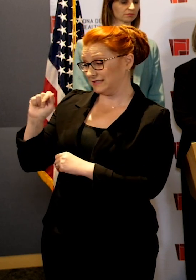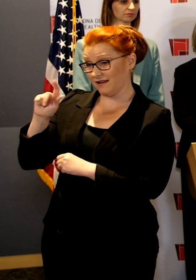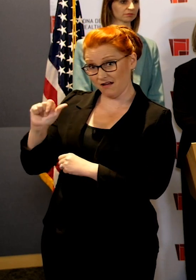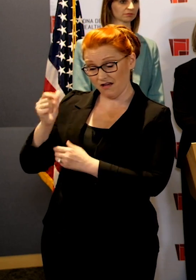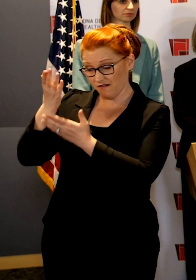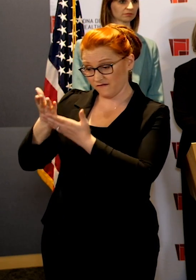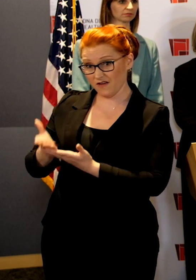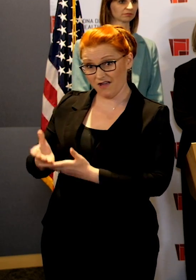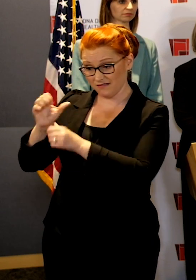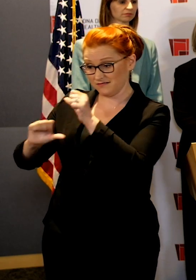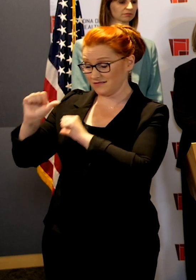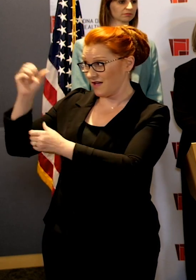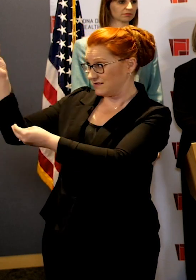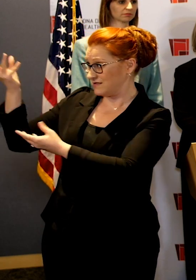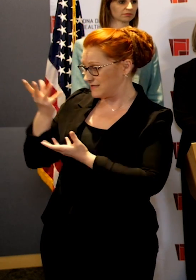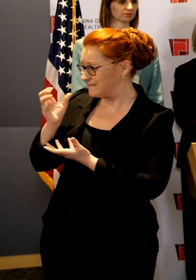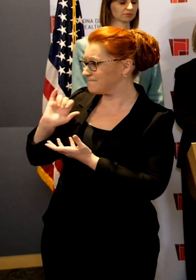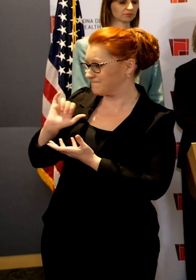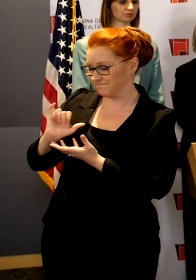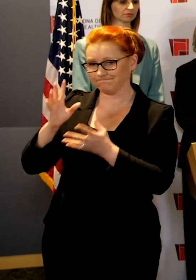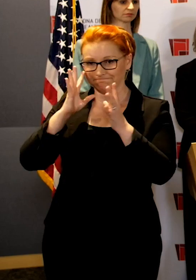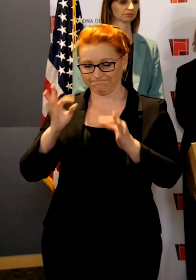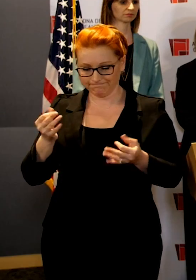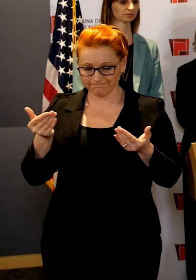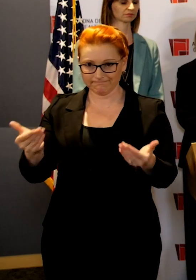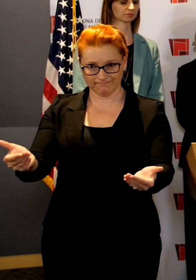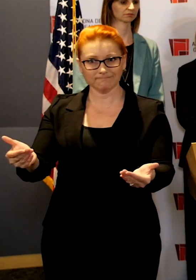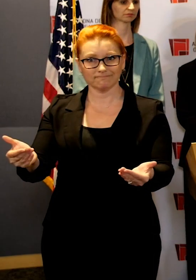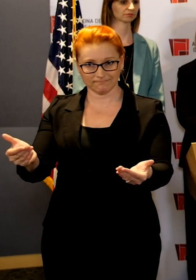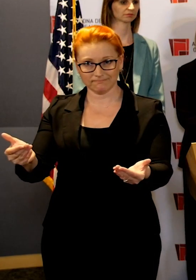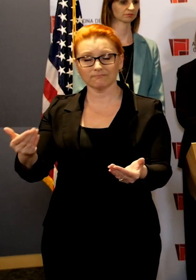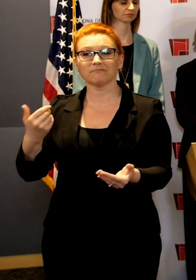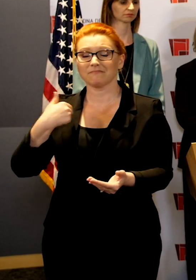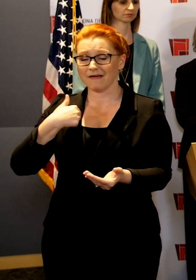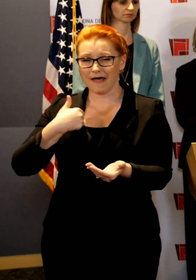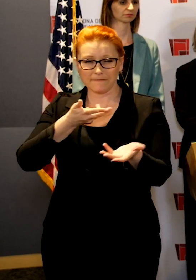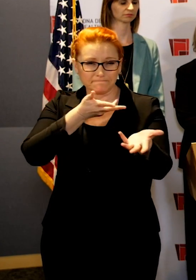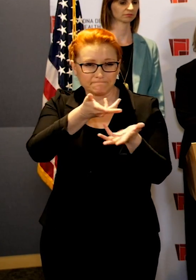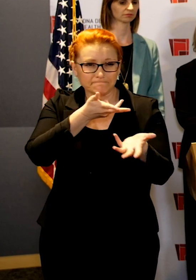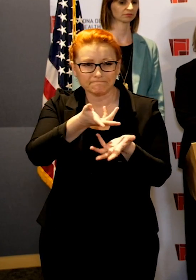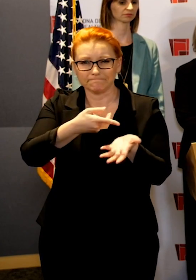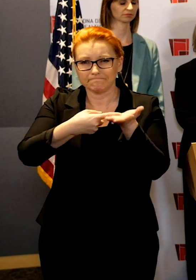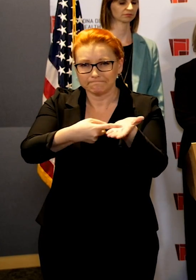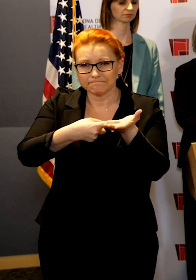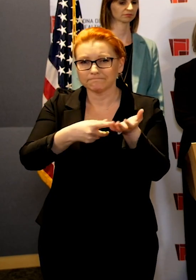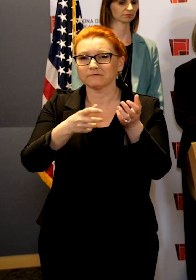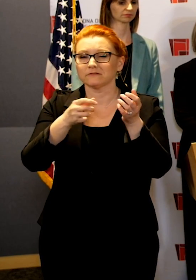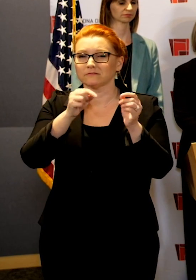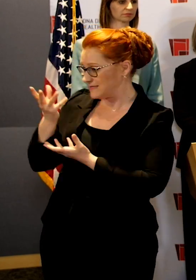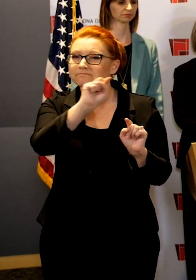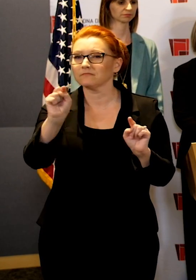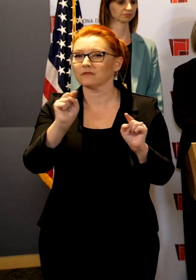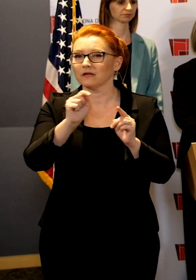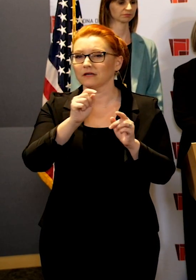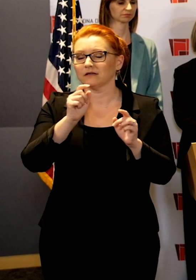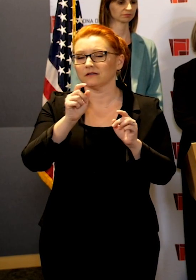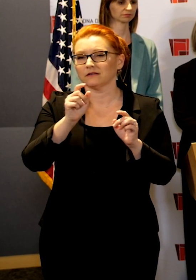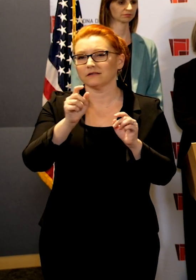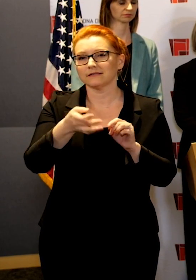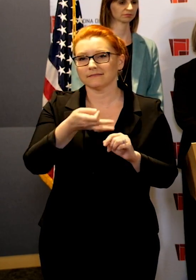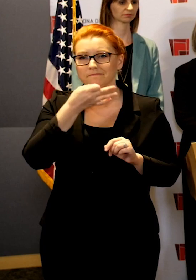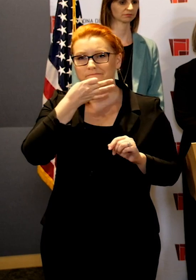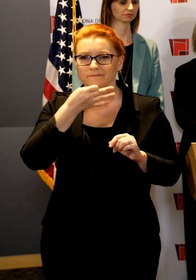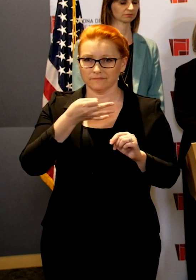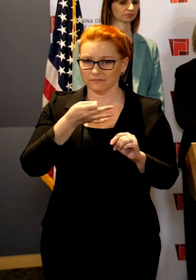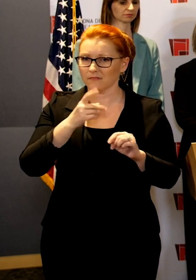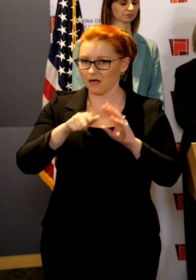and science in consultation with subject matter experts. When the CDC makes new